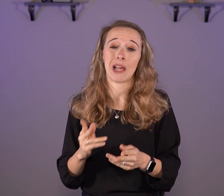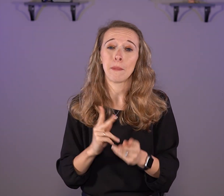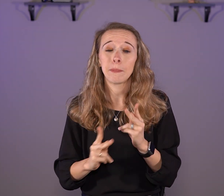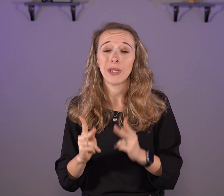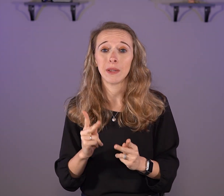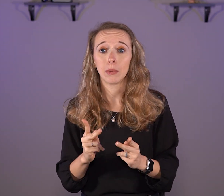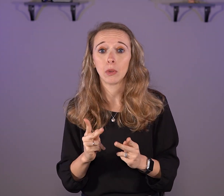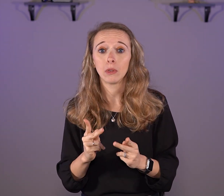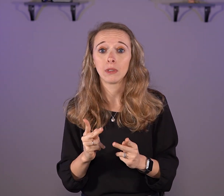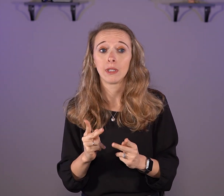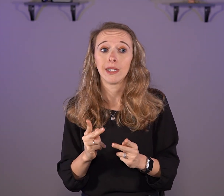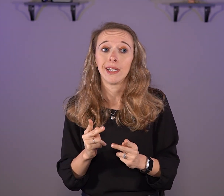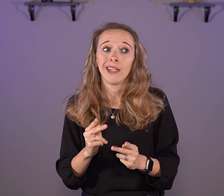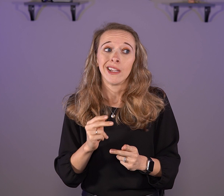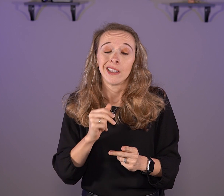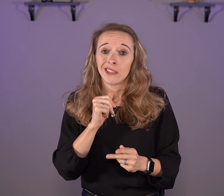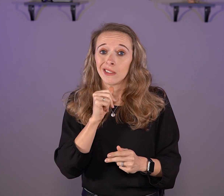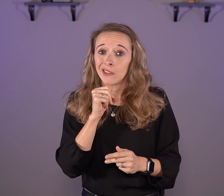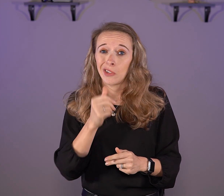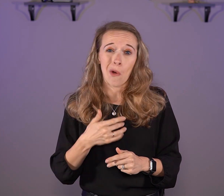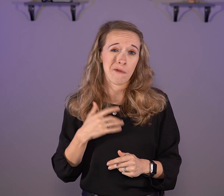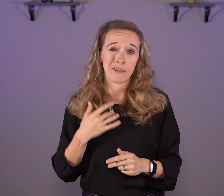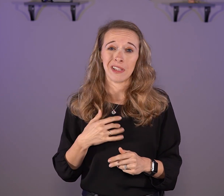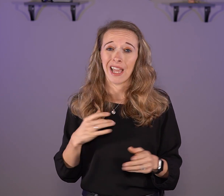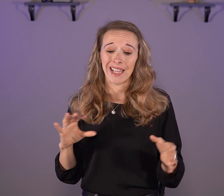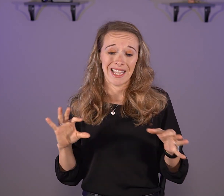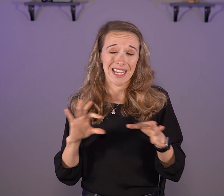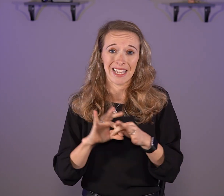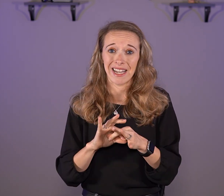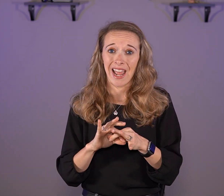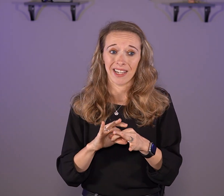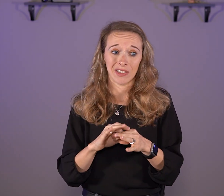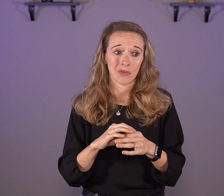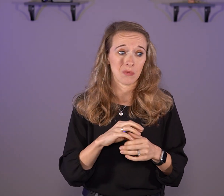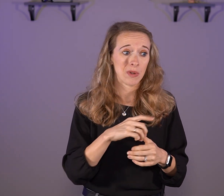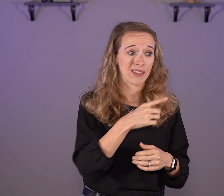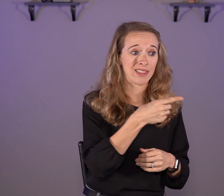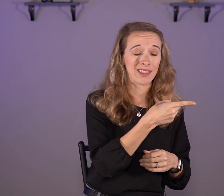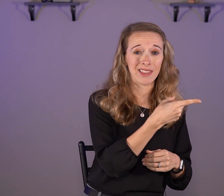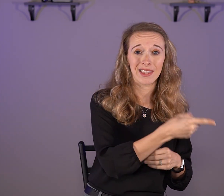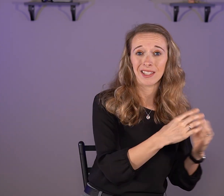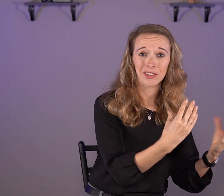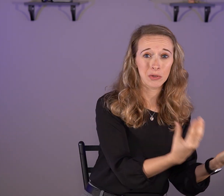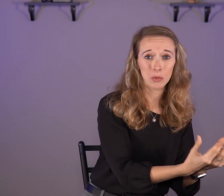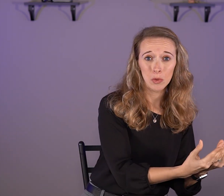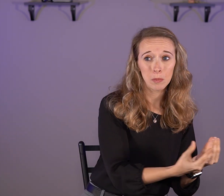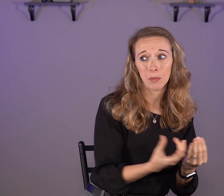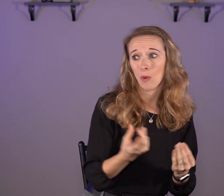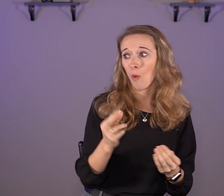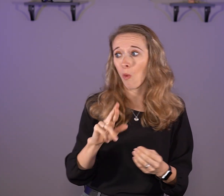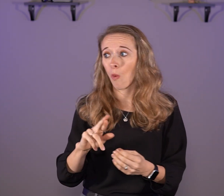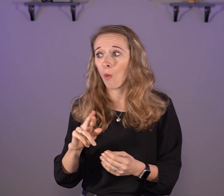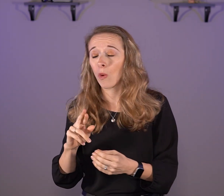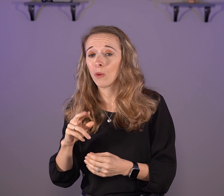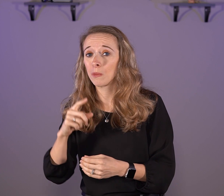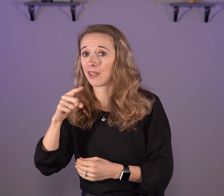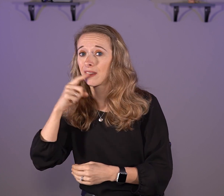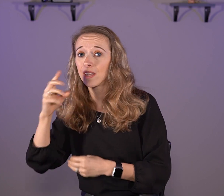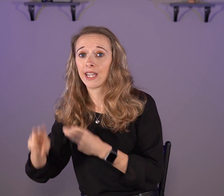some people don't feel like they connect with this group or with the